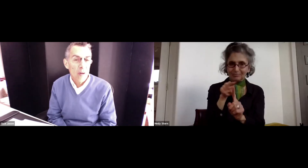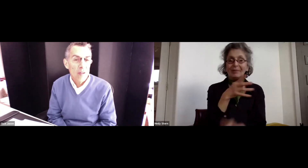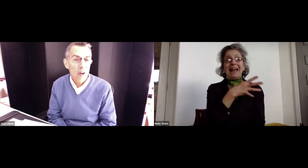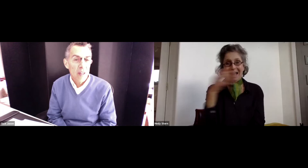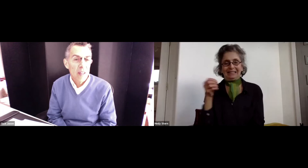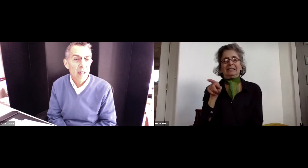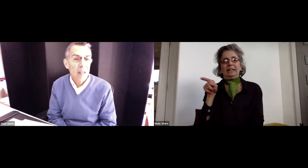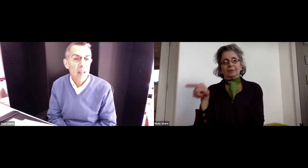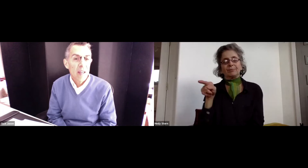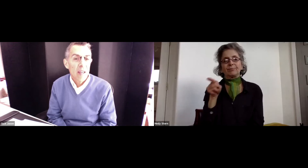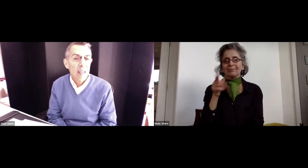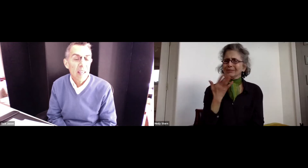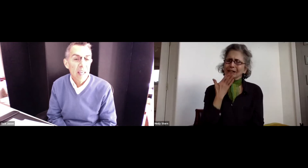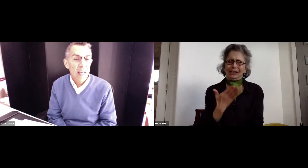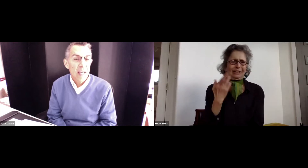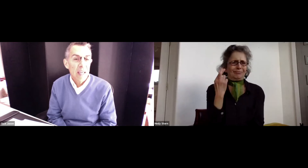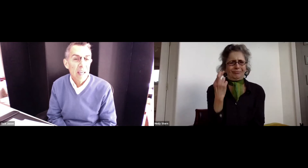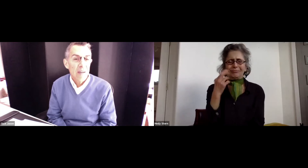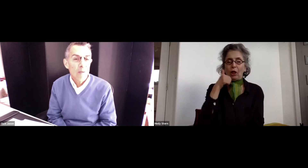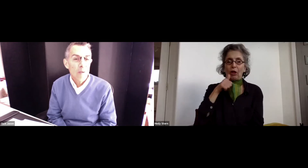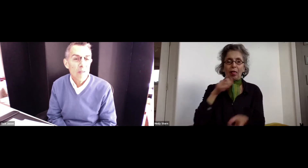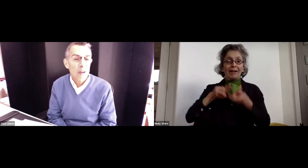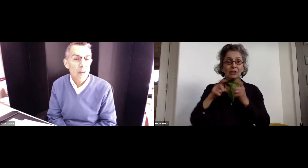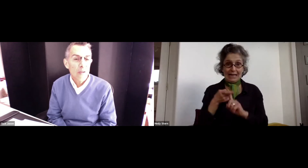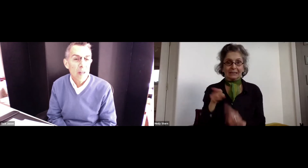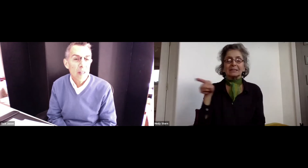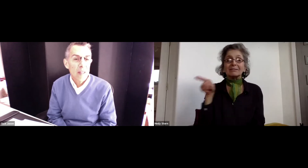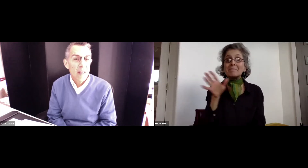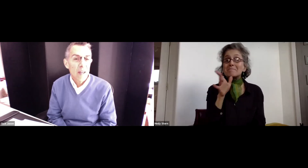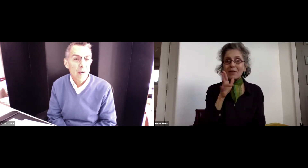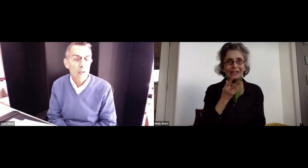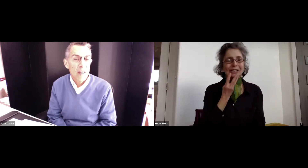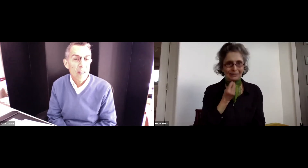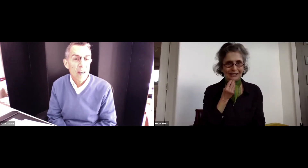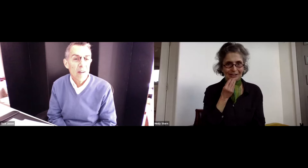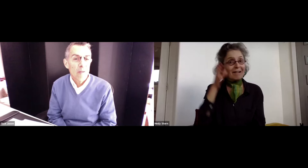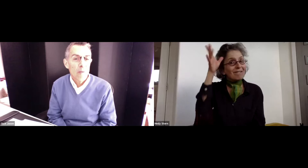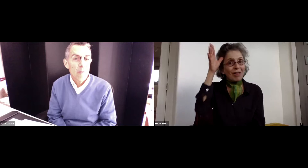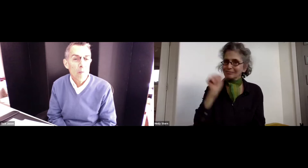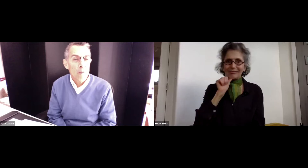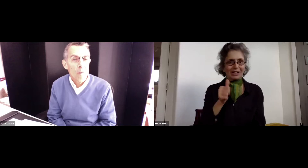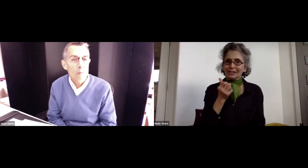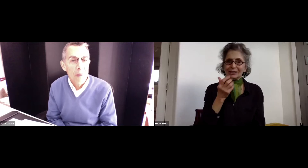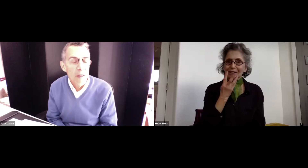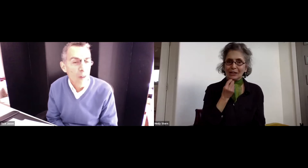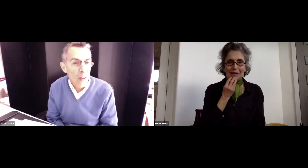started, he was a very good friend, a girlfriend of, the father wasn't